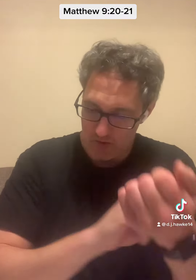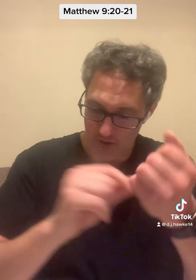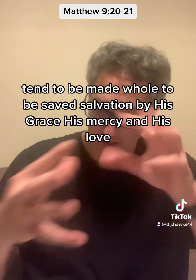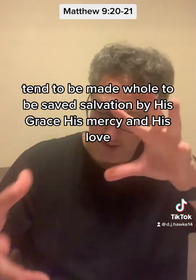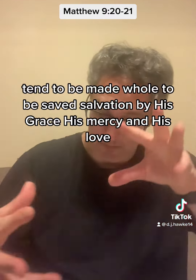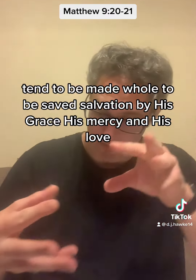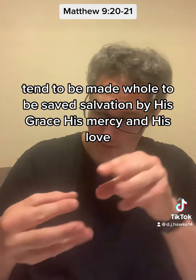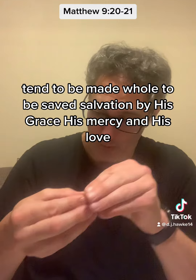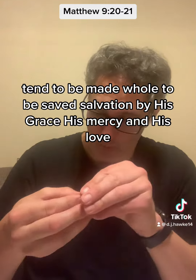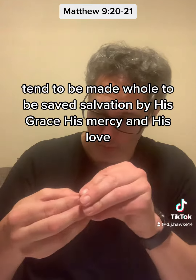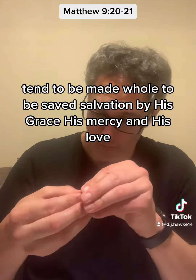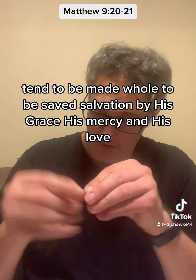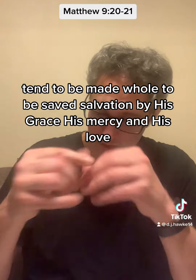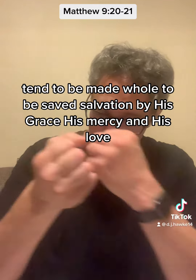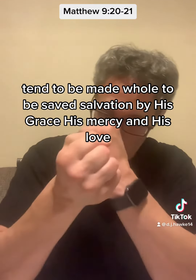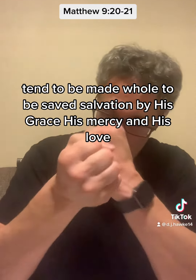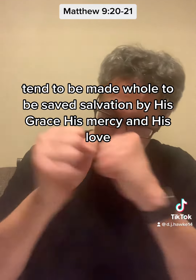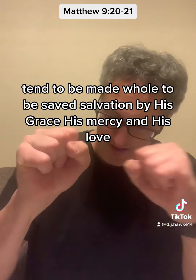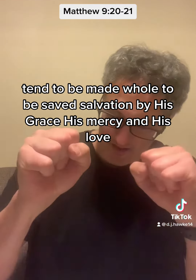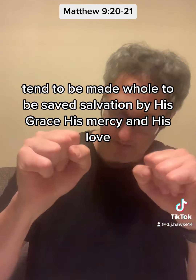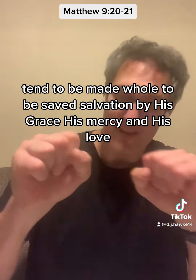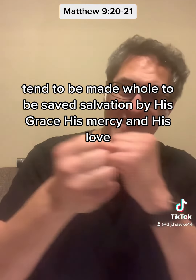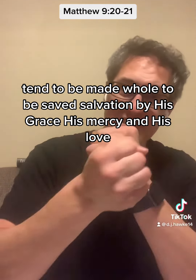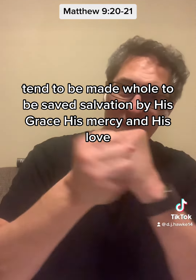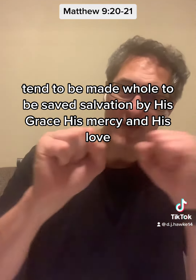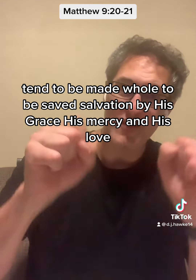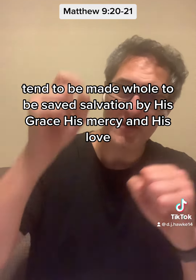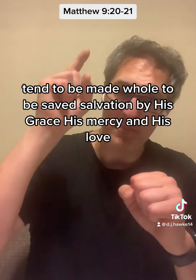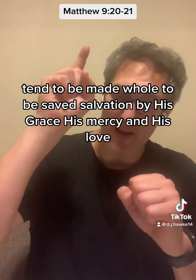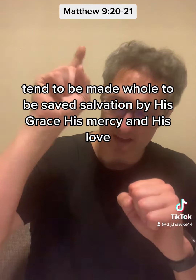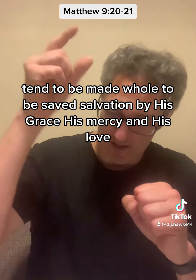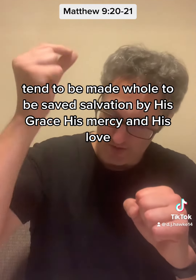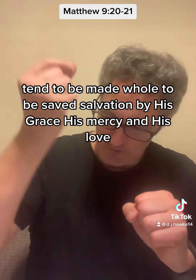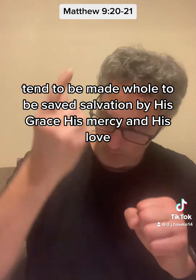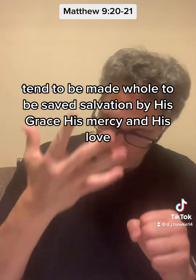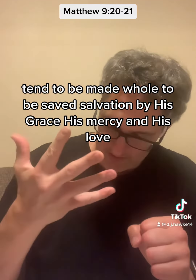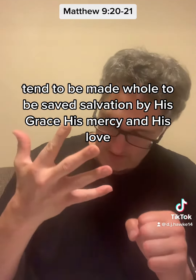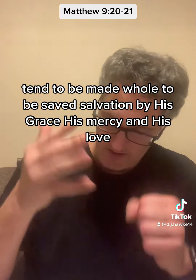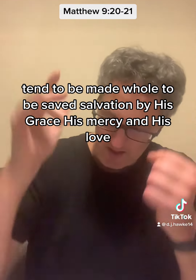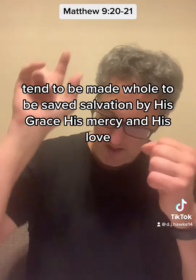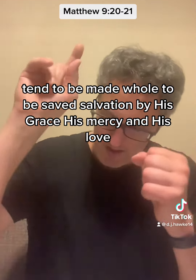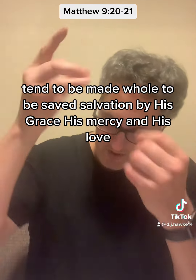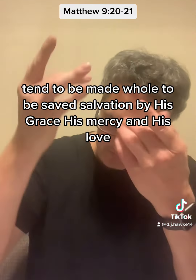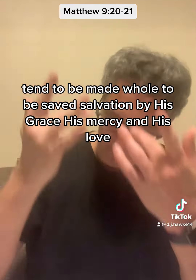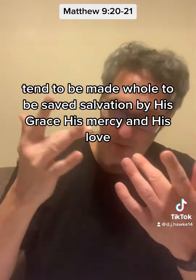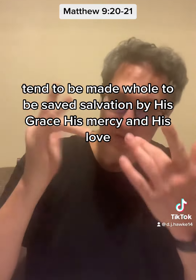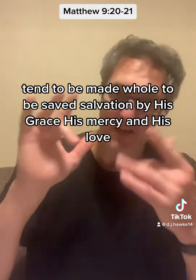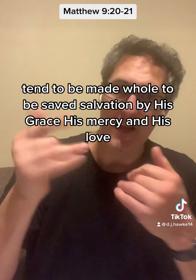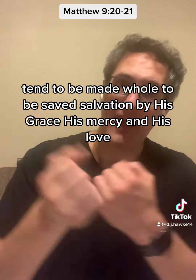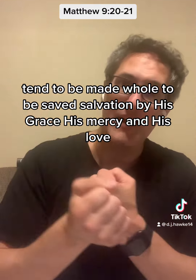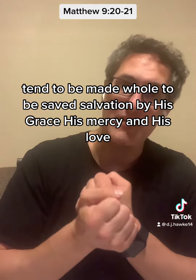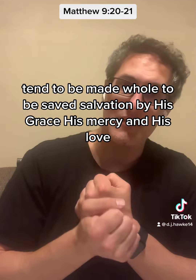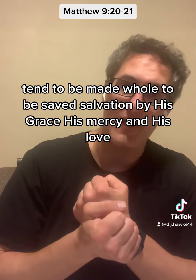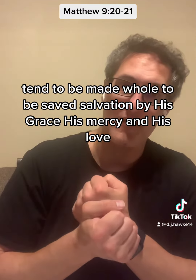and to be made whole, to be saved, salvation by His grace, His mercy, and His love.